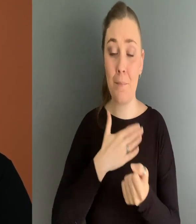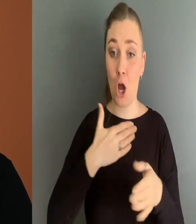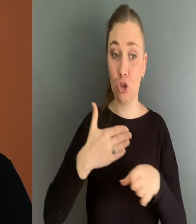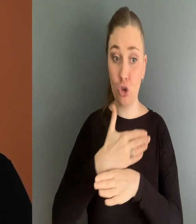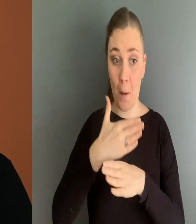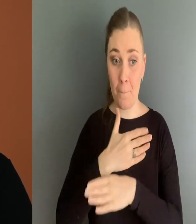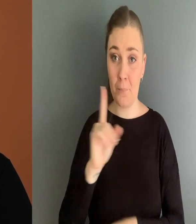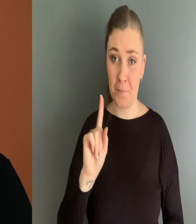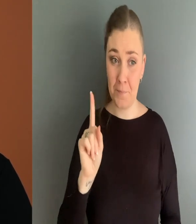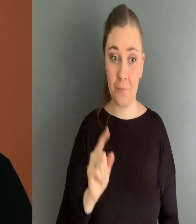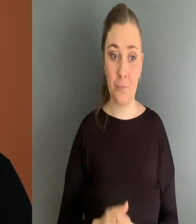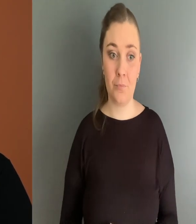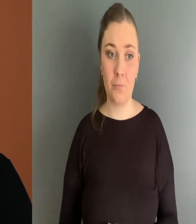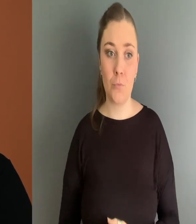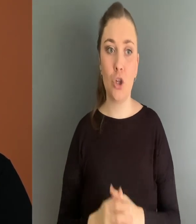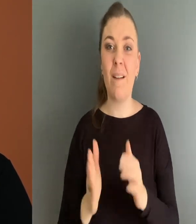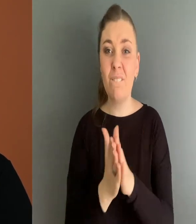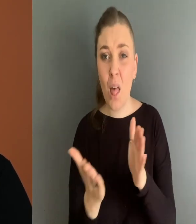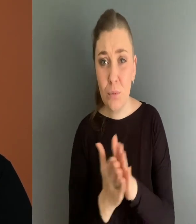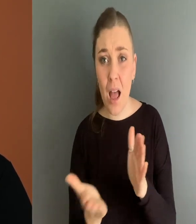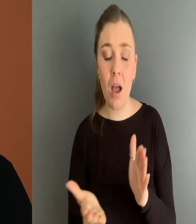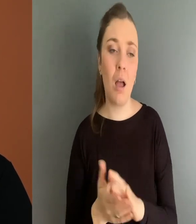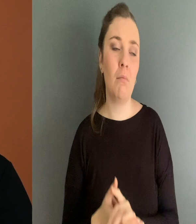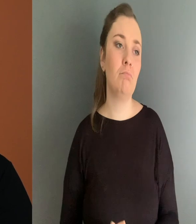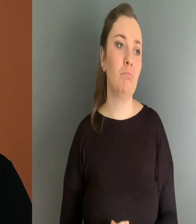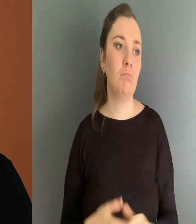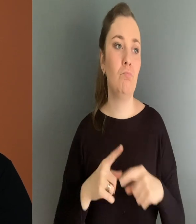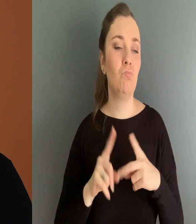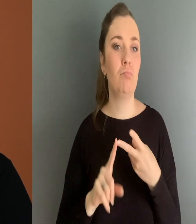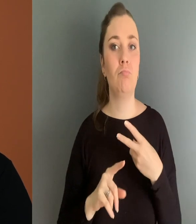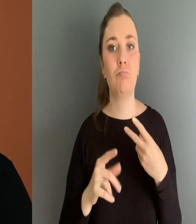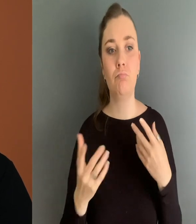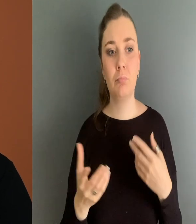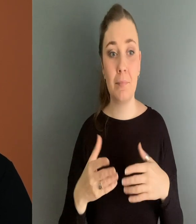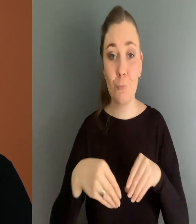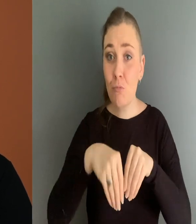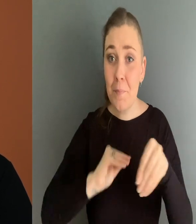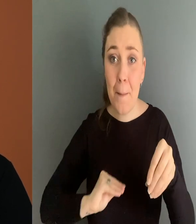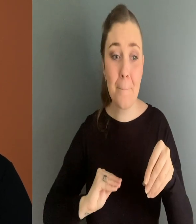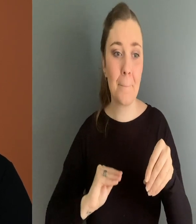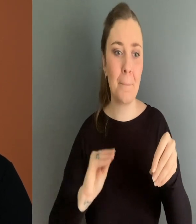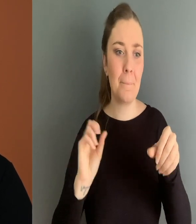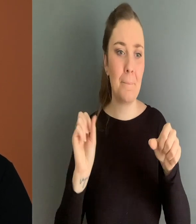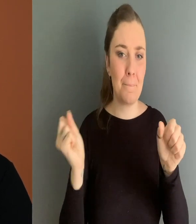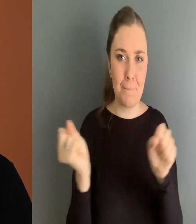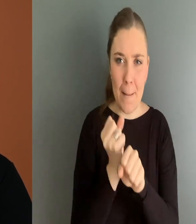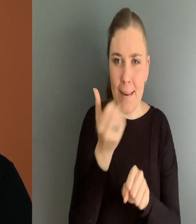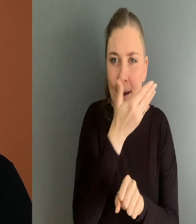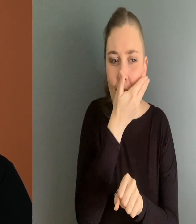to do boulders and rip them up make them done